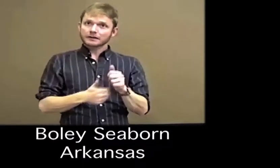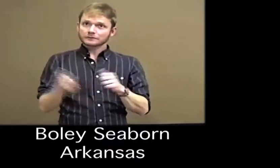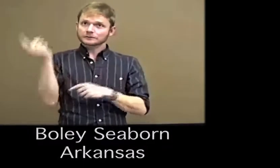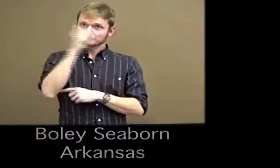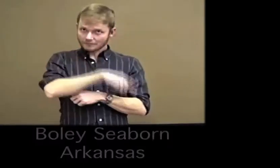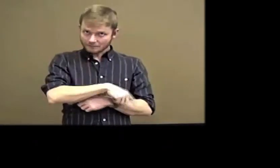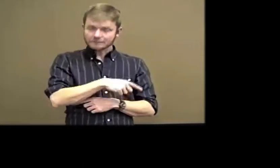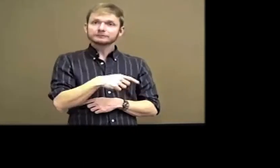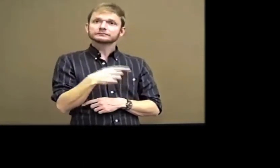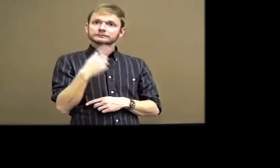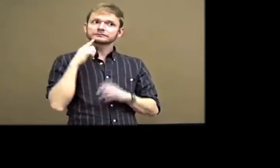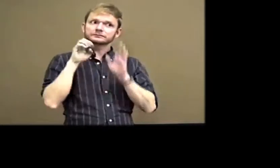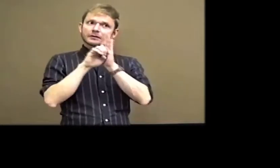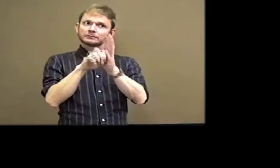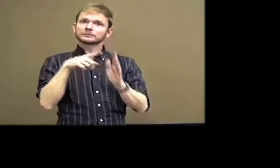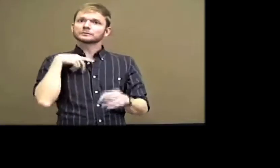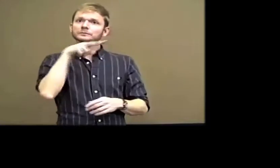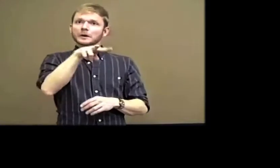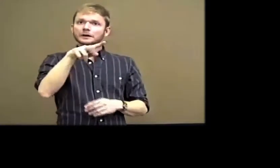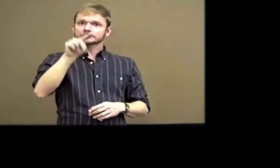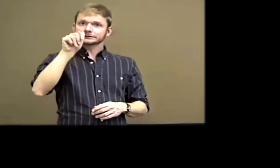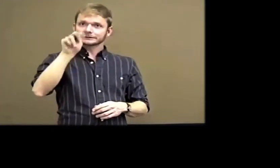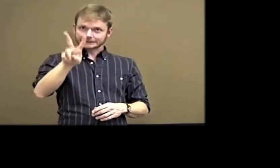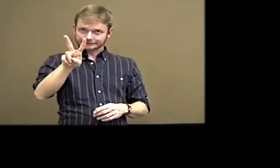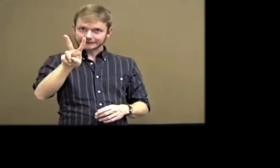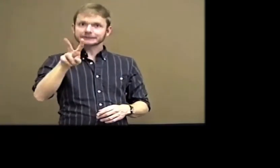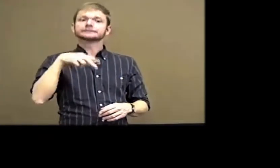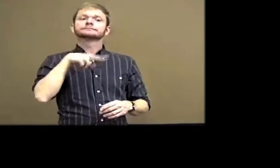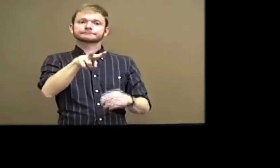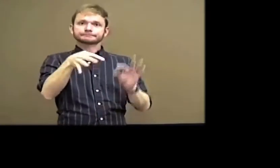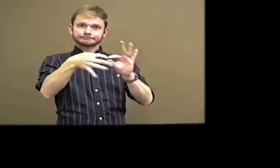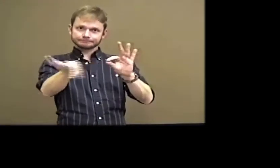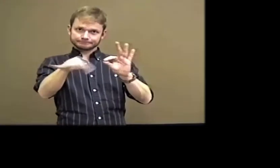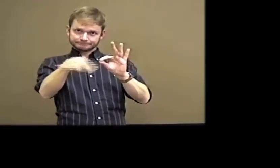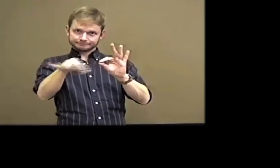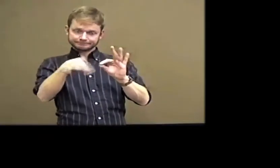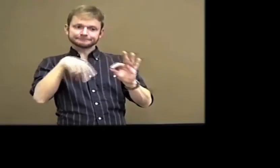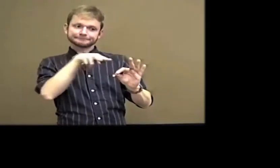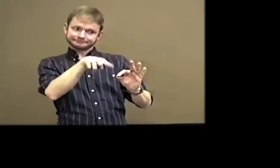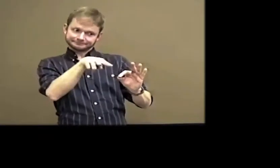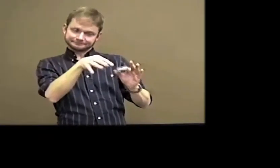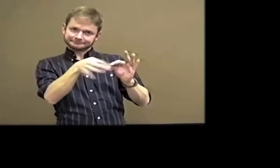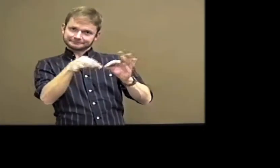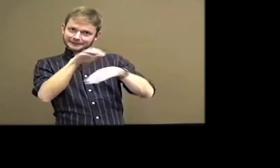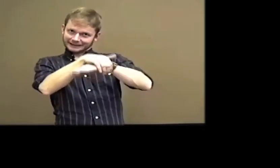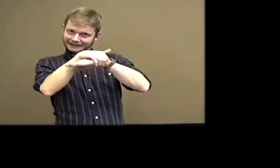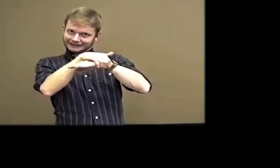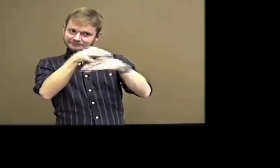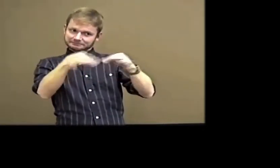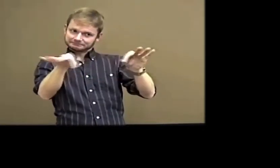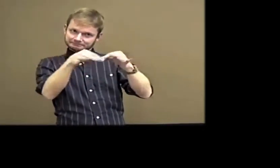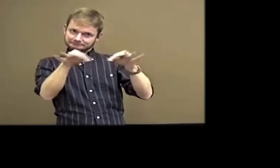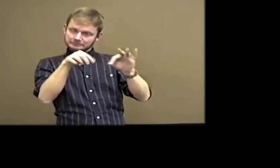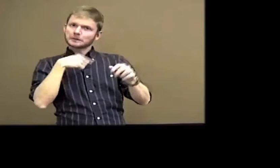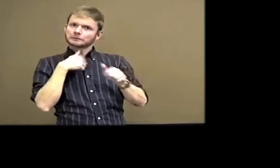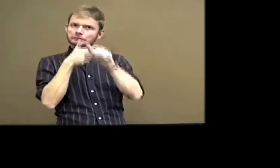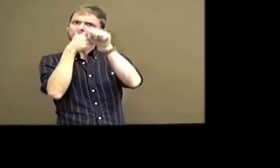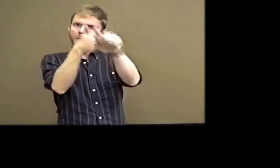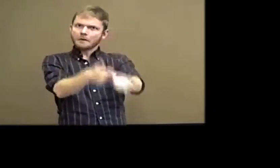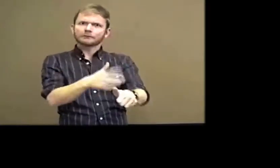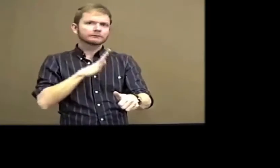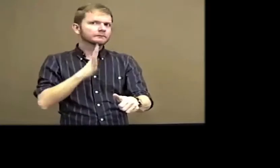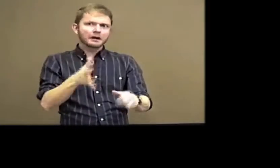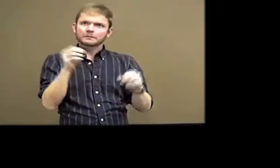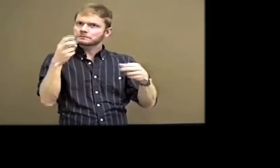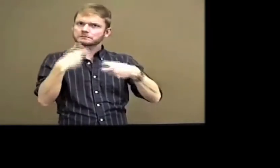I use bilingualism in my life every day. For example, when I'm watching TV with English captions, I can follow what's going on with no